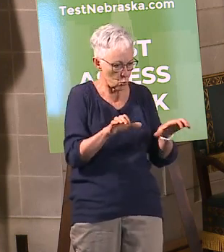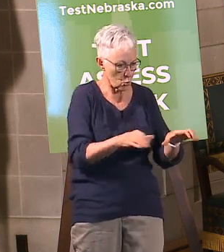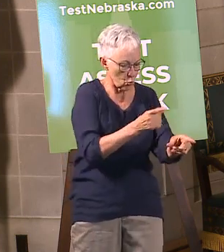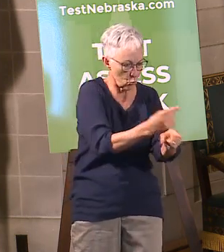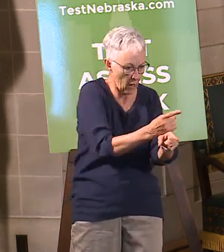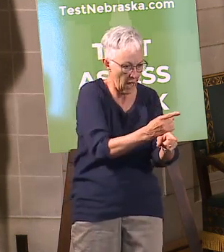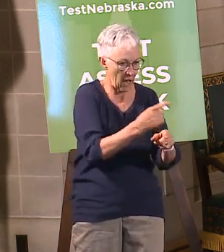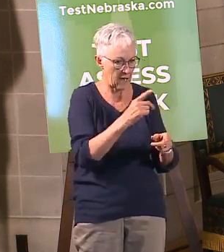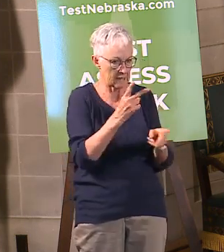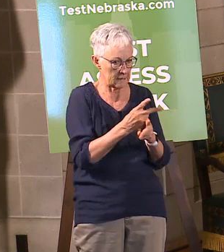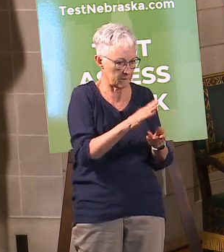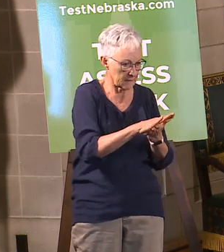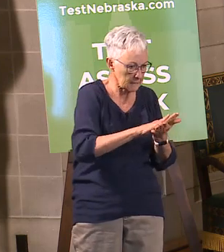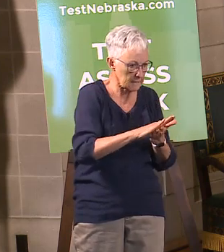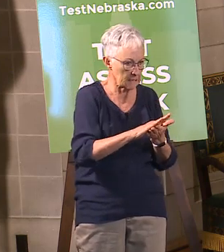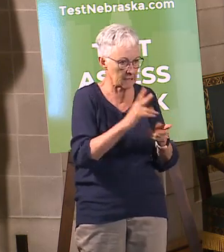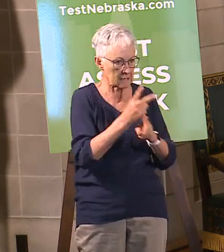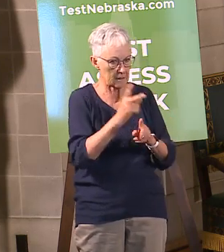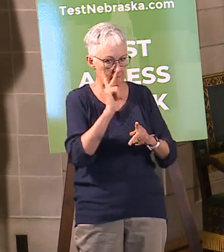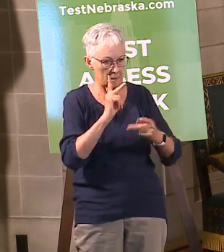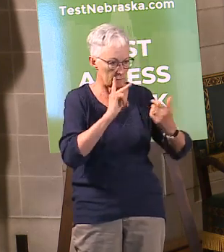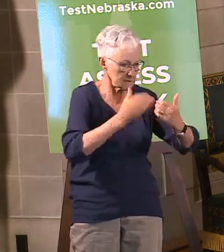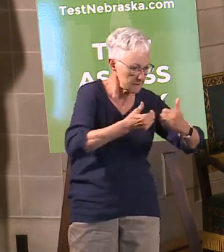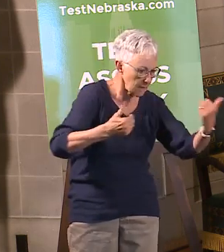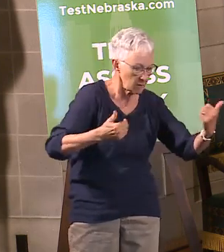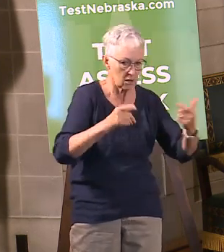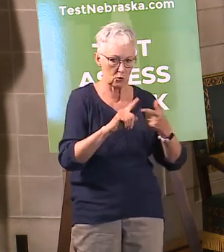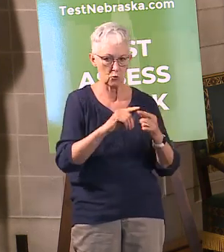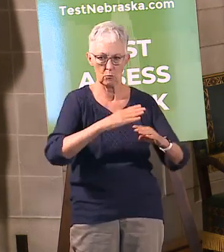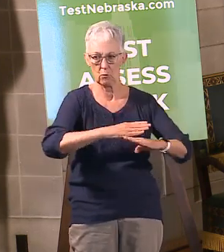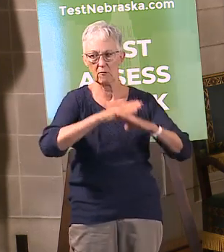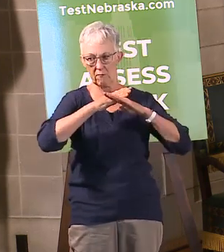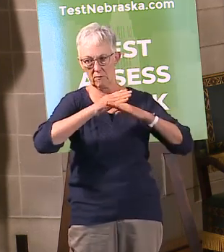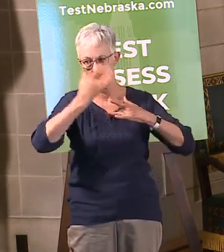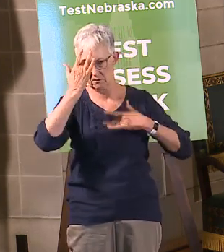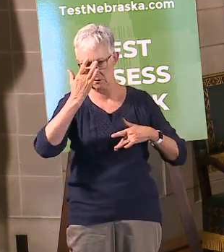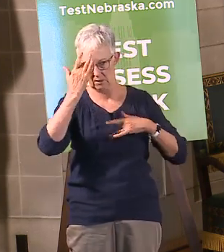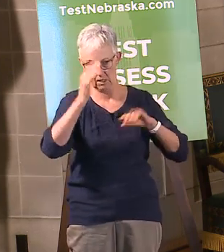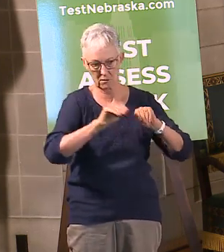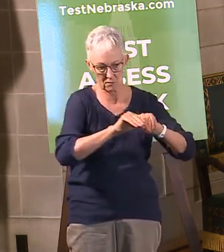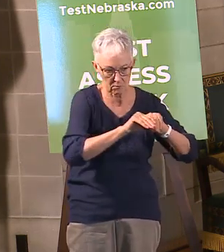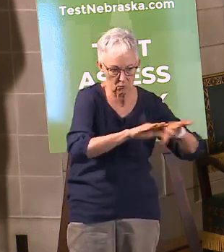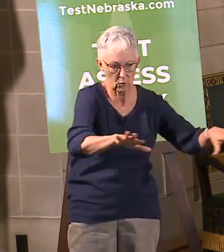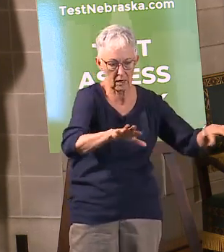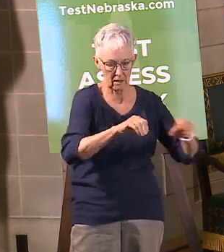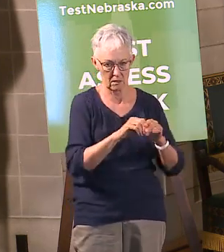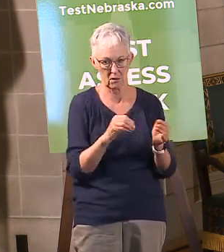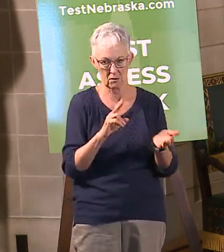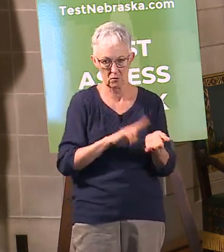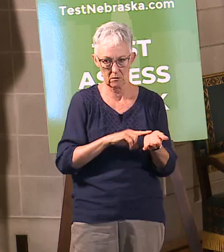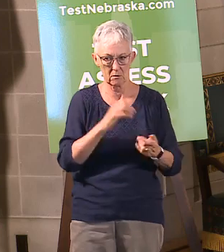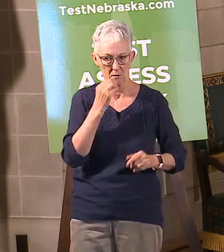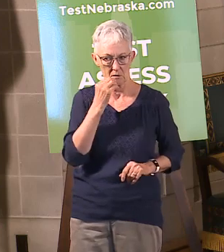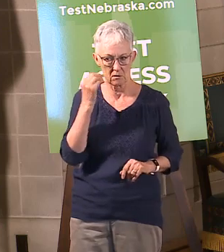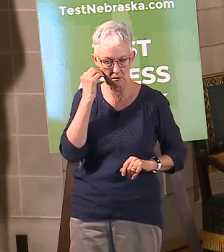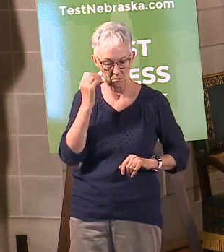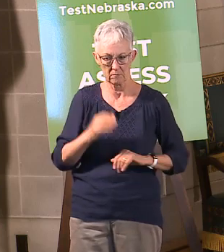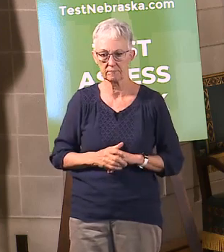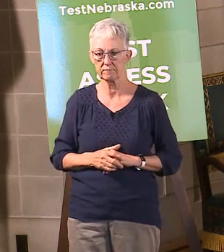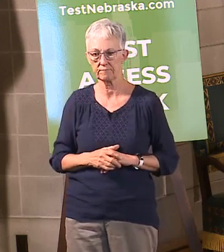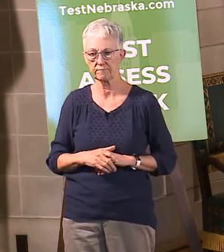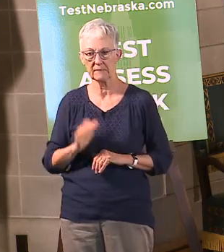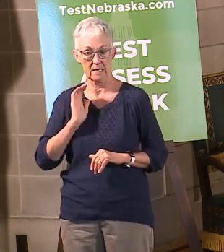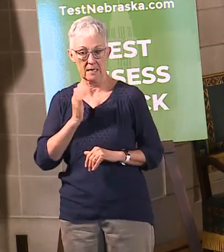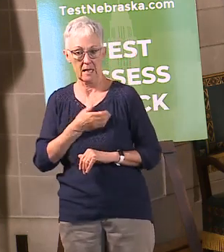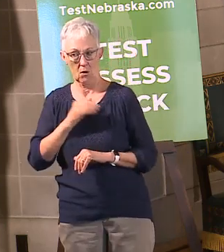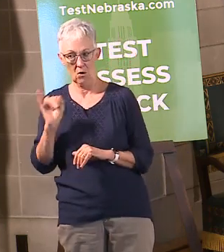safety, ensure care of residents, and mitigate the spread of the virus. Additionally, our ICAP team does do